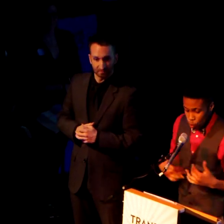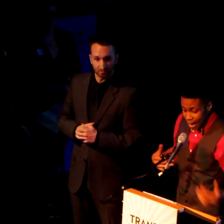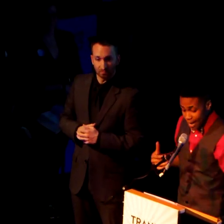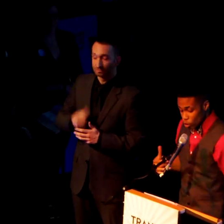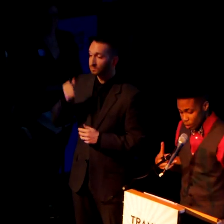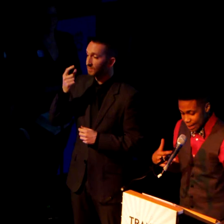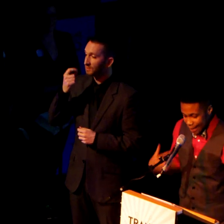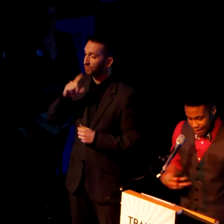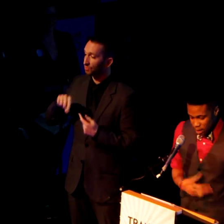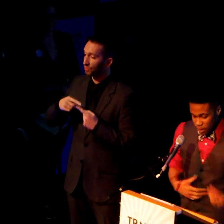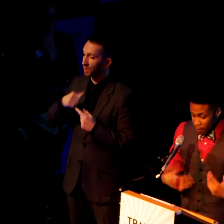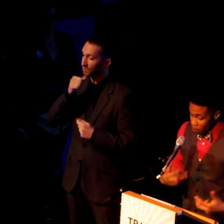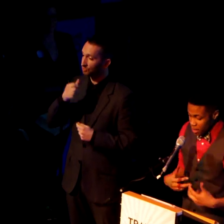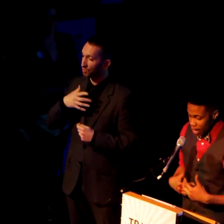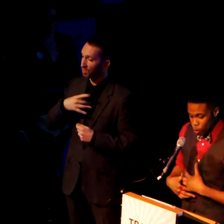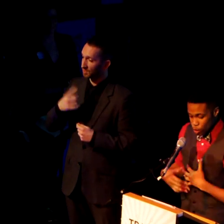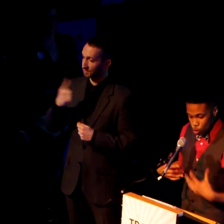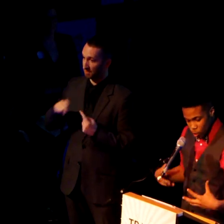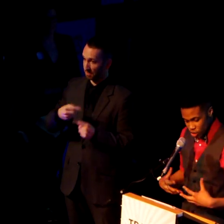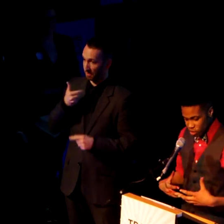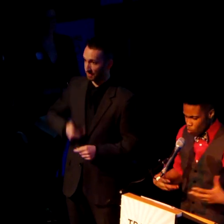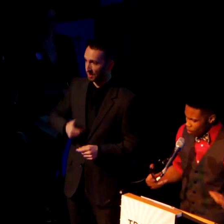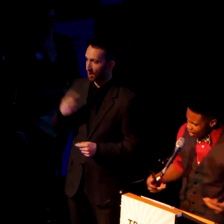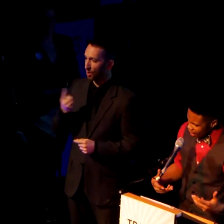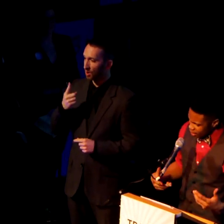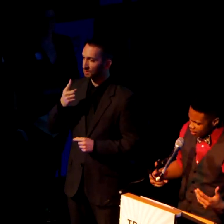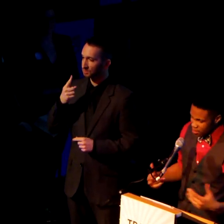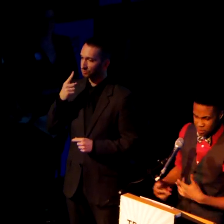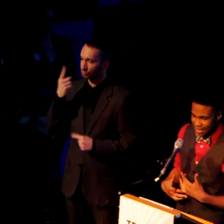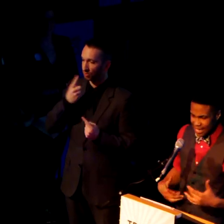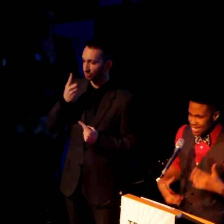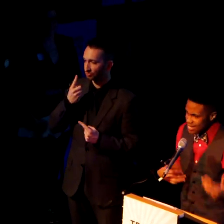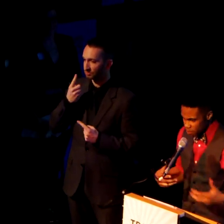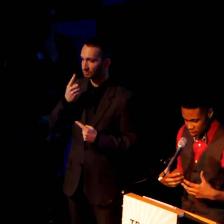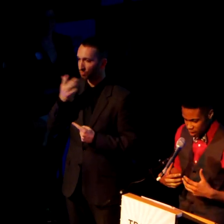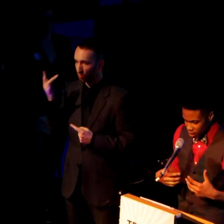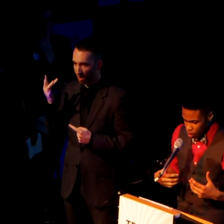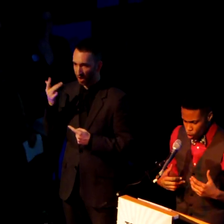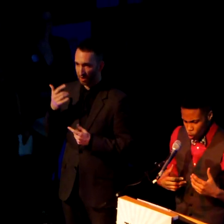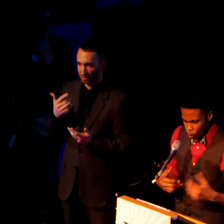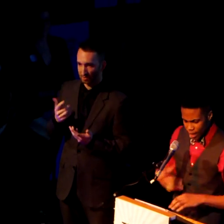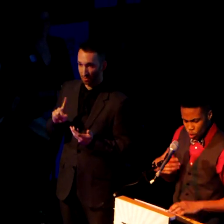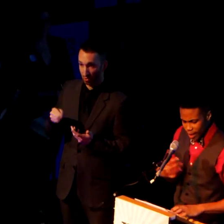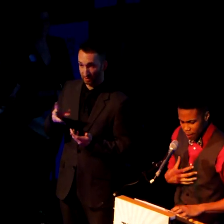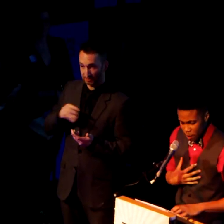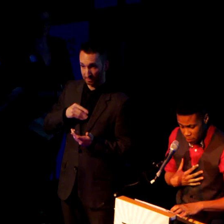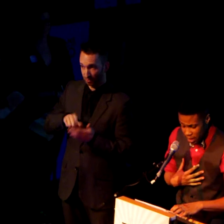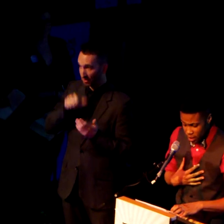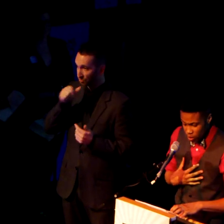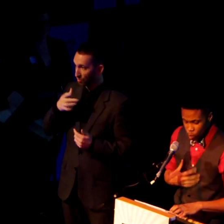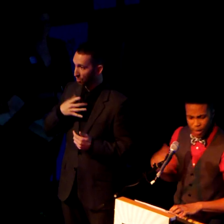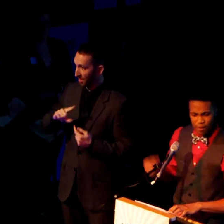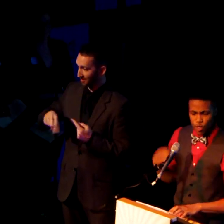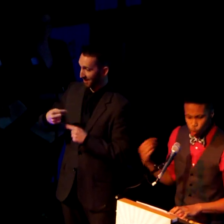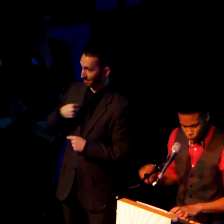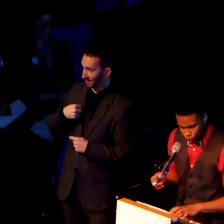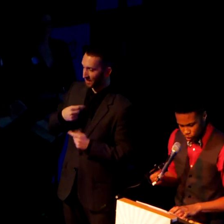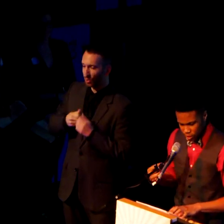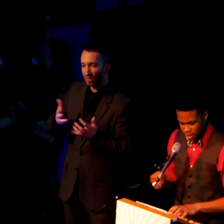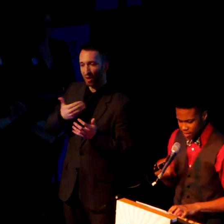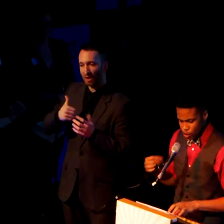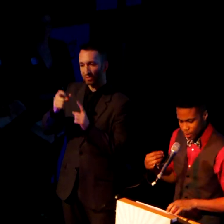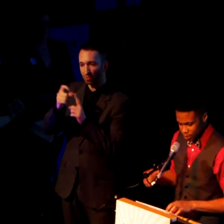You see, when I don't like something about me, I always question why. Simply accepting what I don't like about me without having